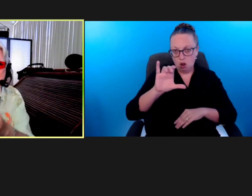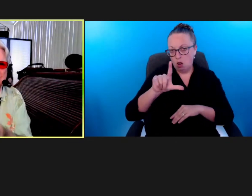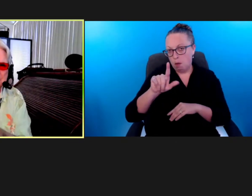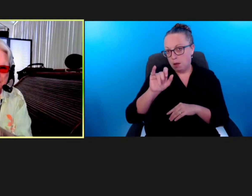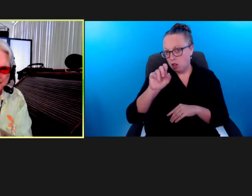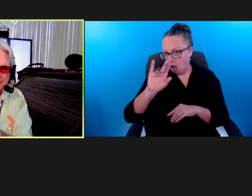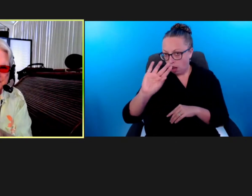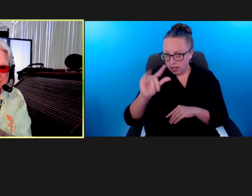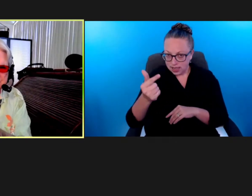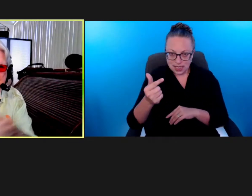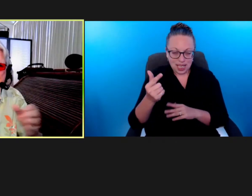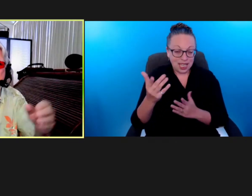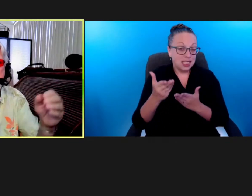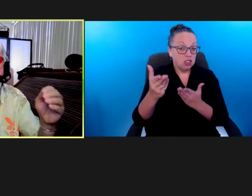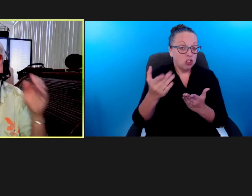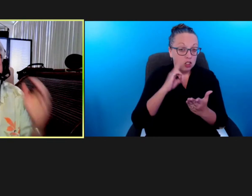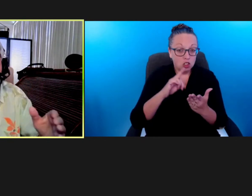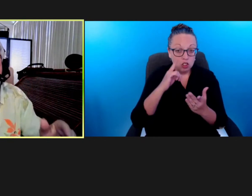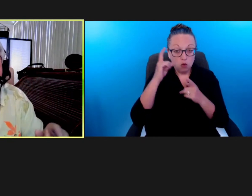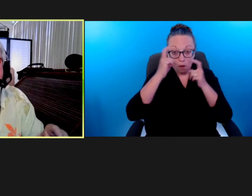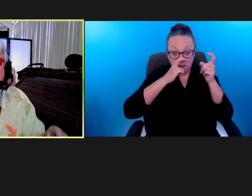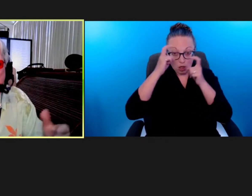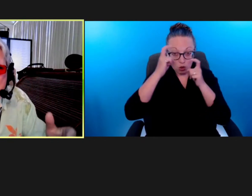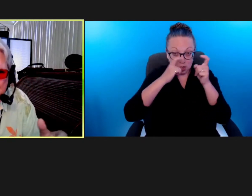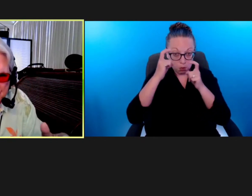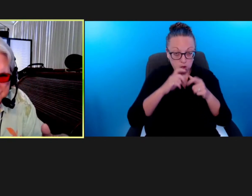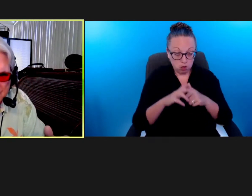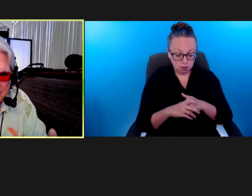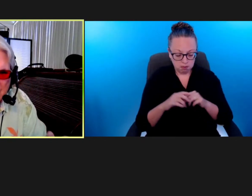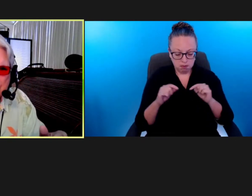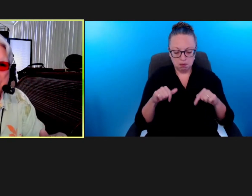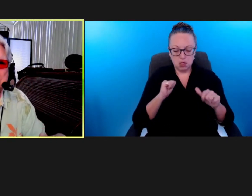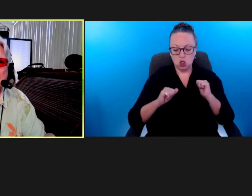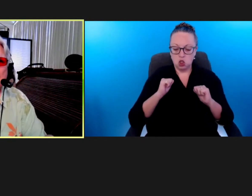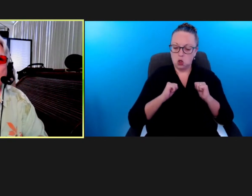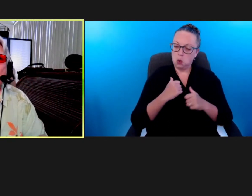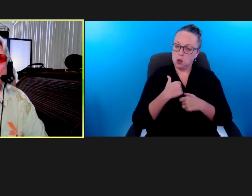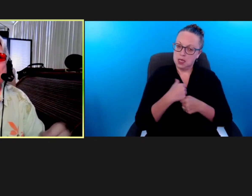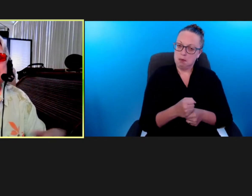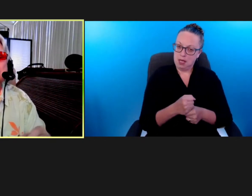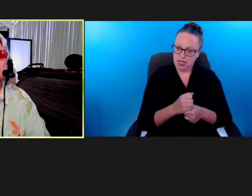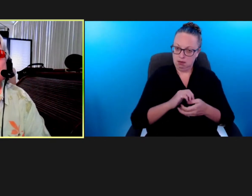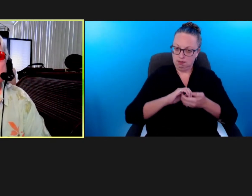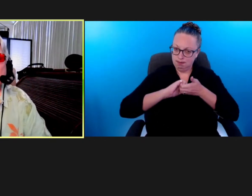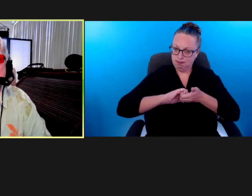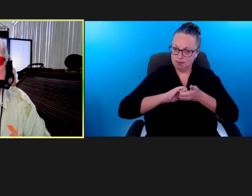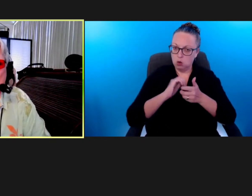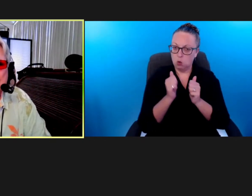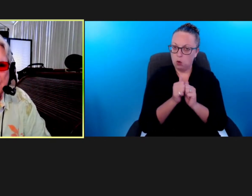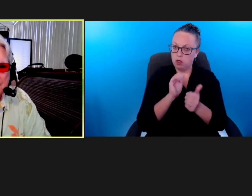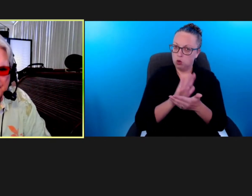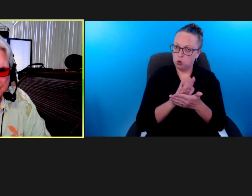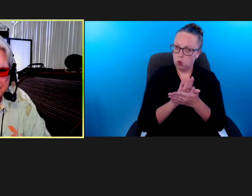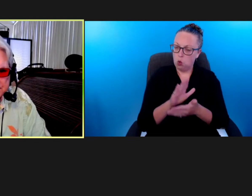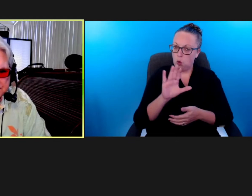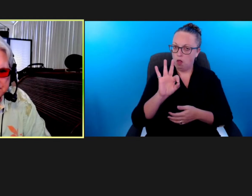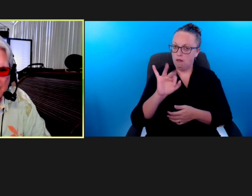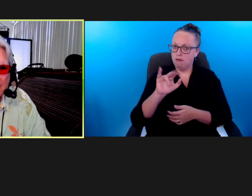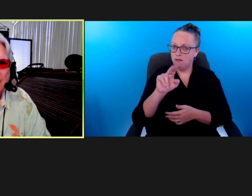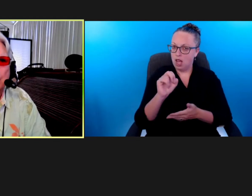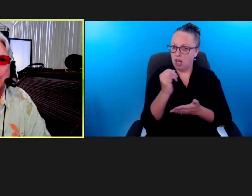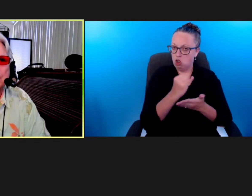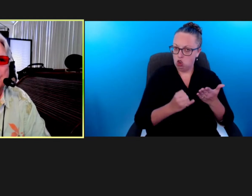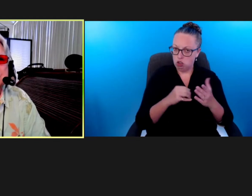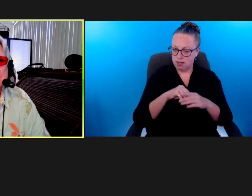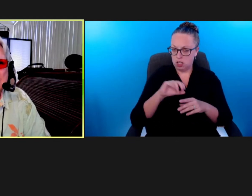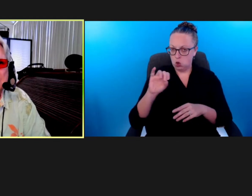suggestions of facial reactions. This show was produced in collaboration with the School of Fine Arts in Willoughby, Ohio.